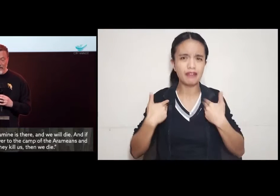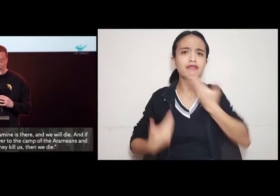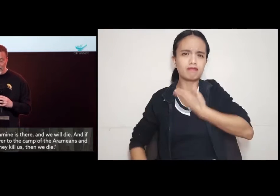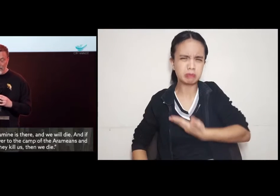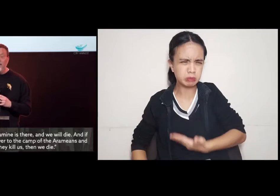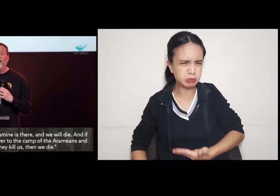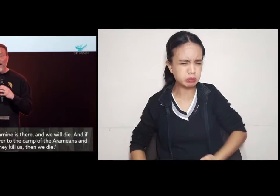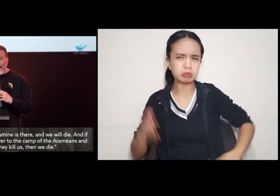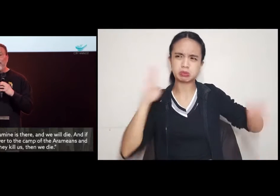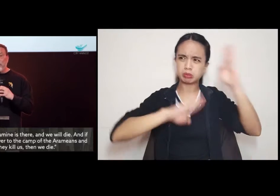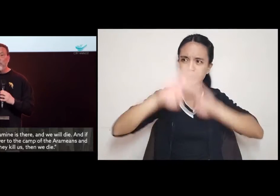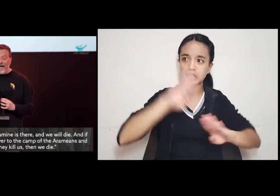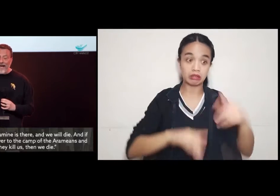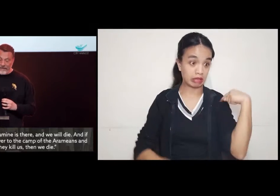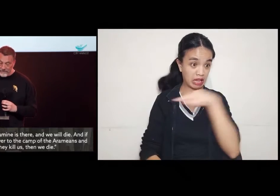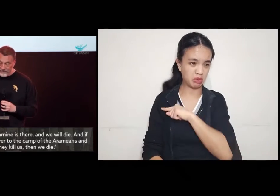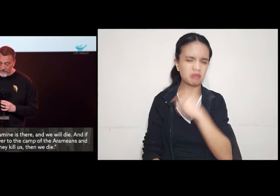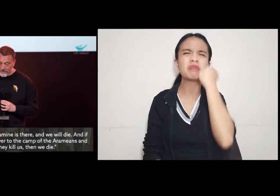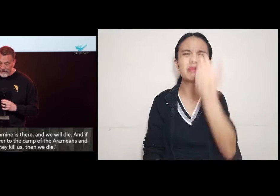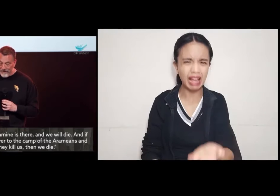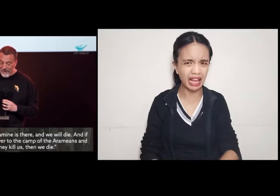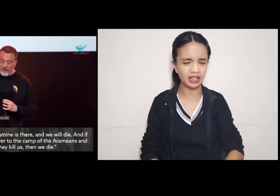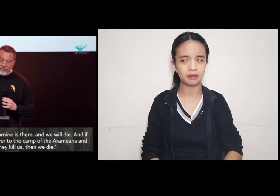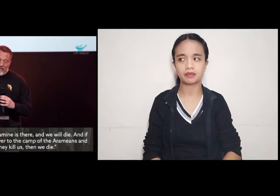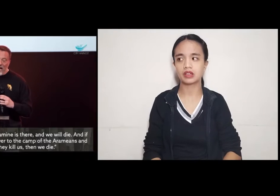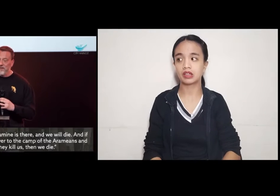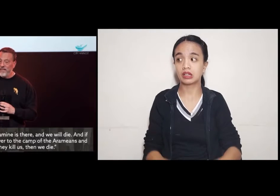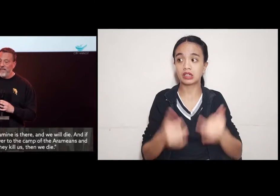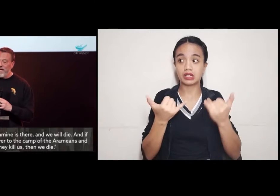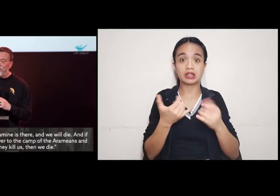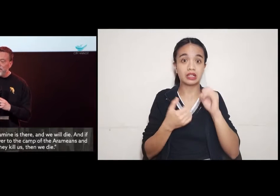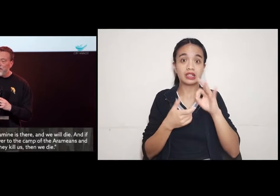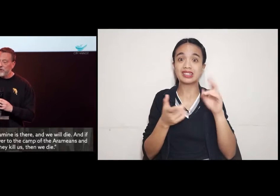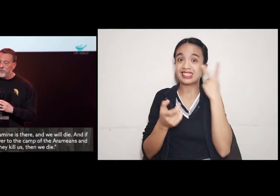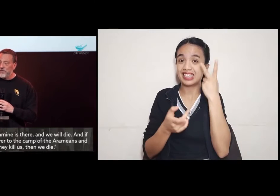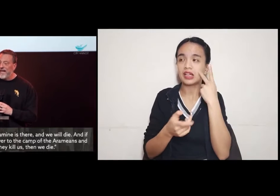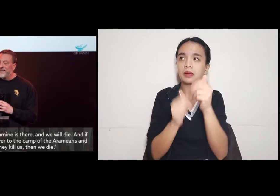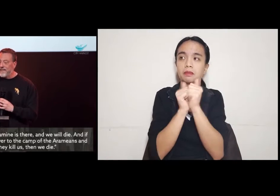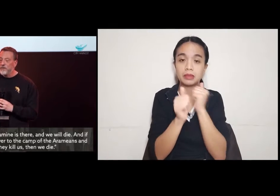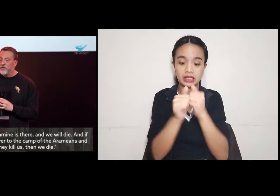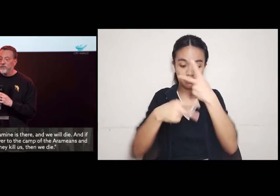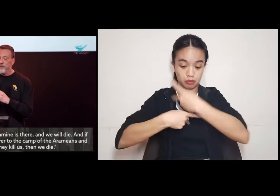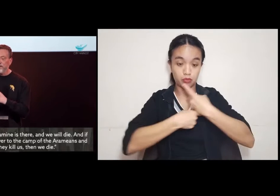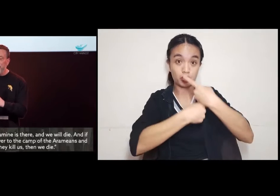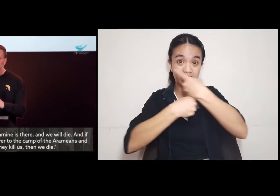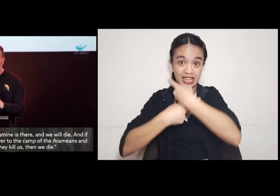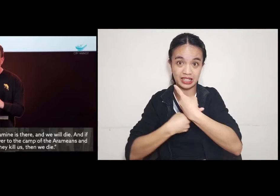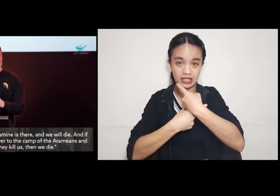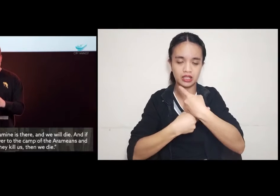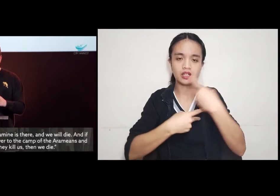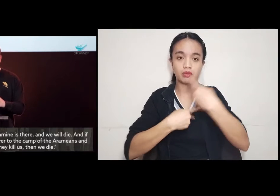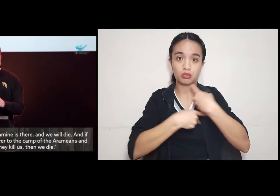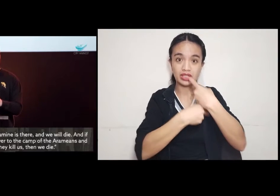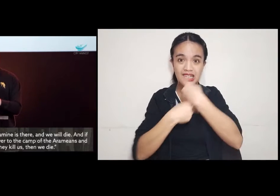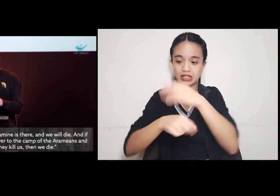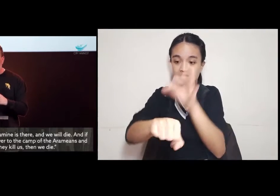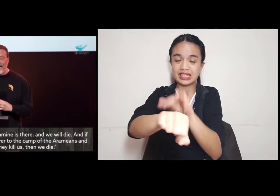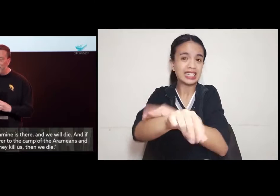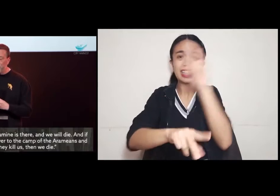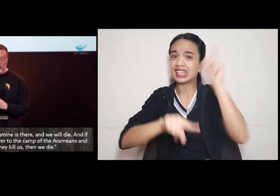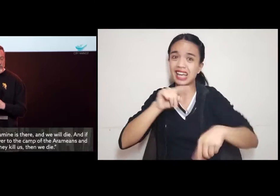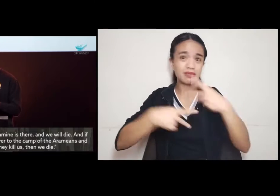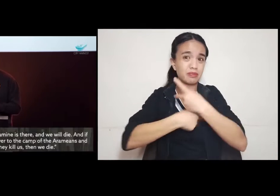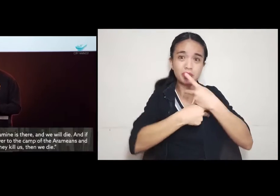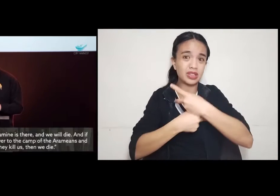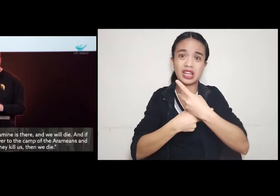famine is there, and we will die. And so now the city that was protecting themselves from the lepers, they cannot